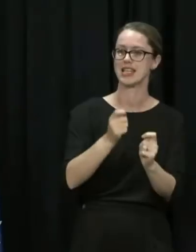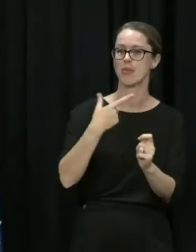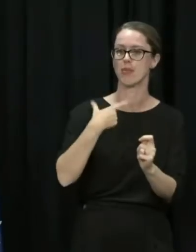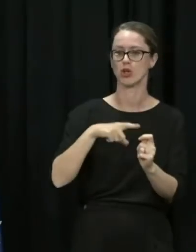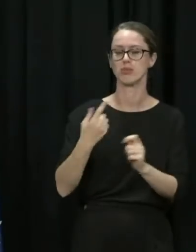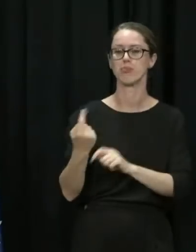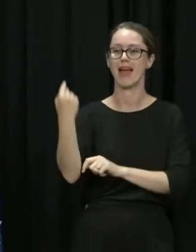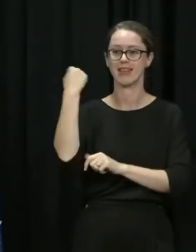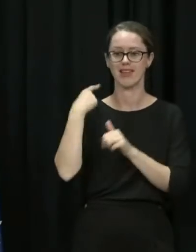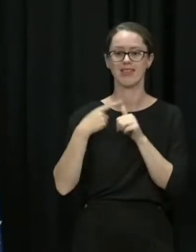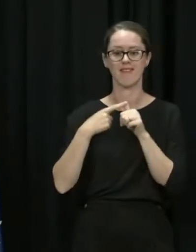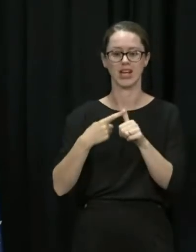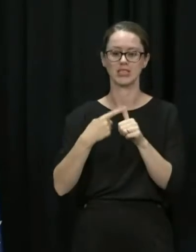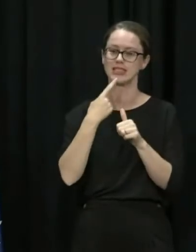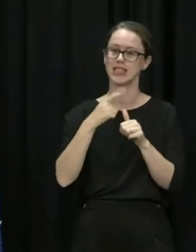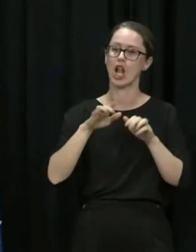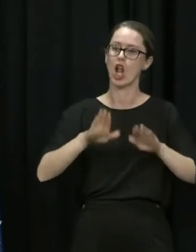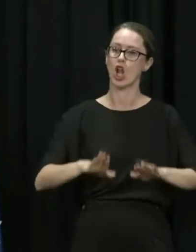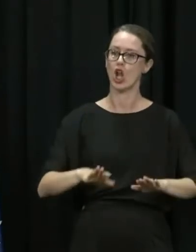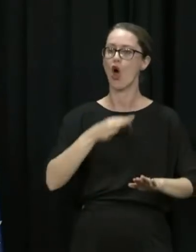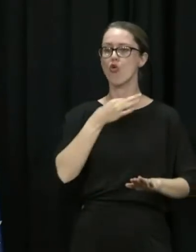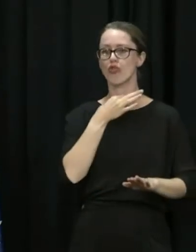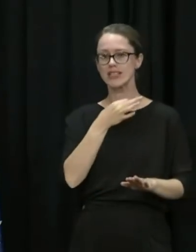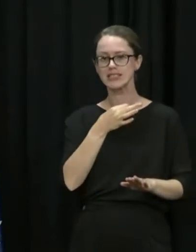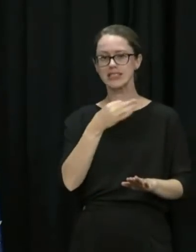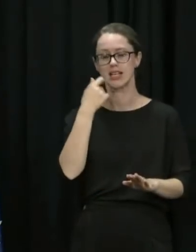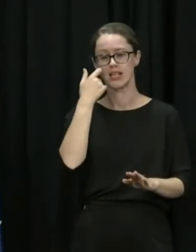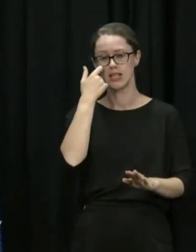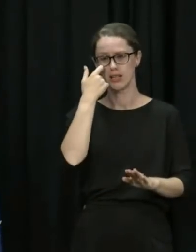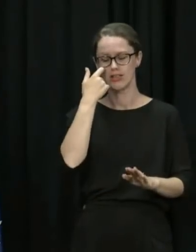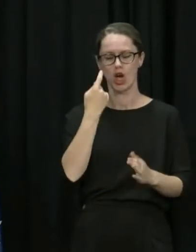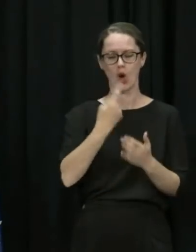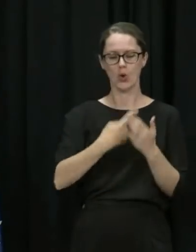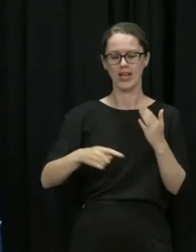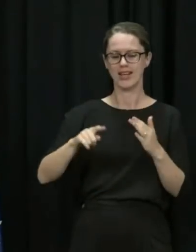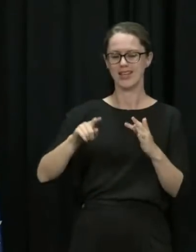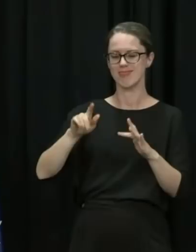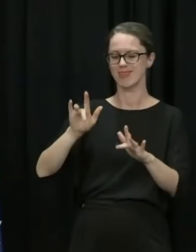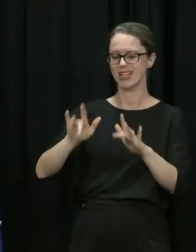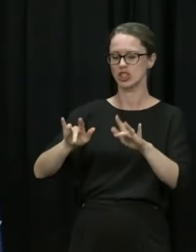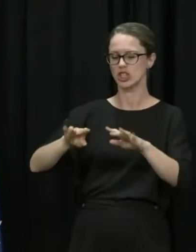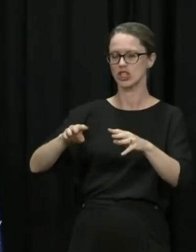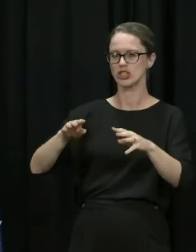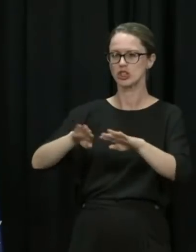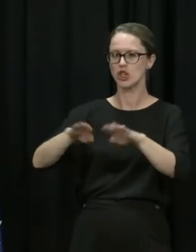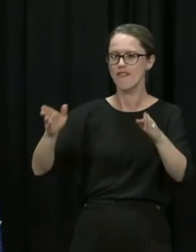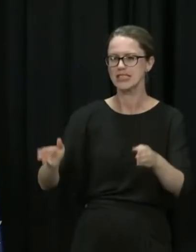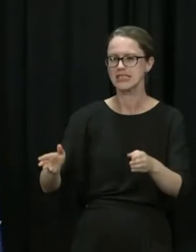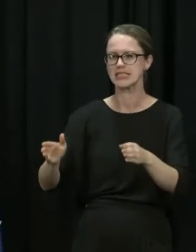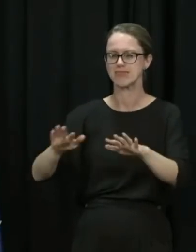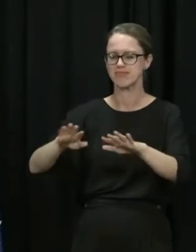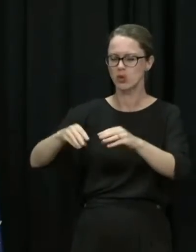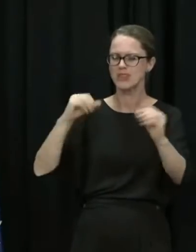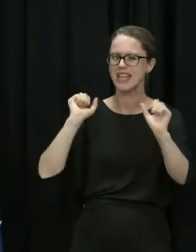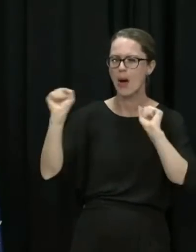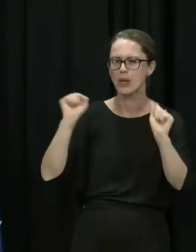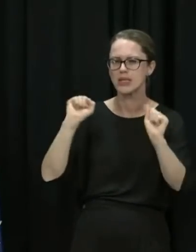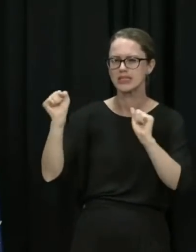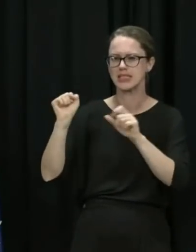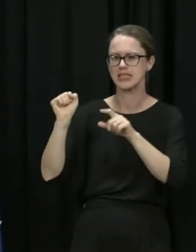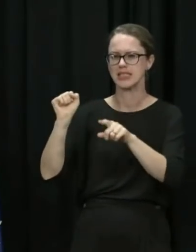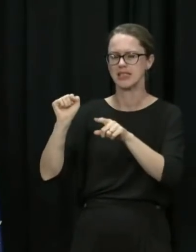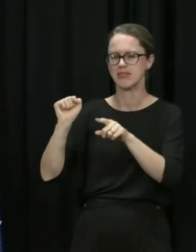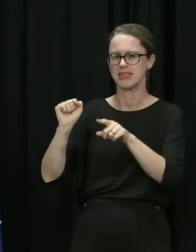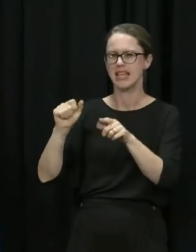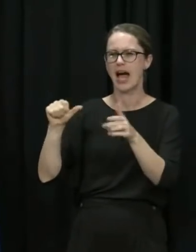advice would have been that they were low risk. They're dealing with only surface, and of course the evidence still suggests that is far less likely than human to